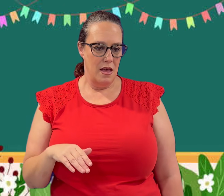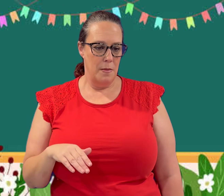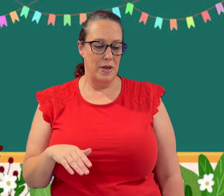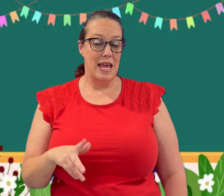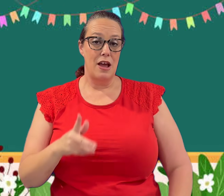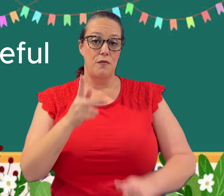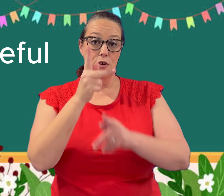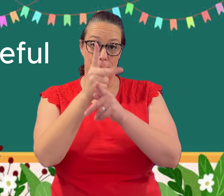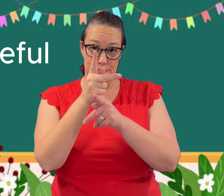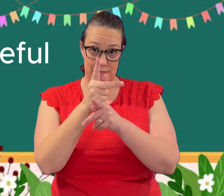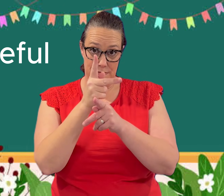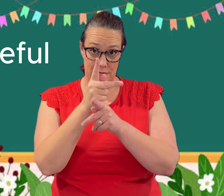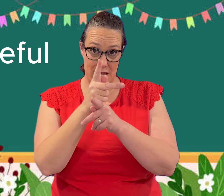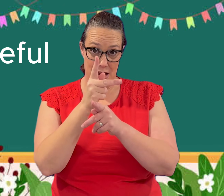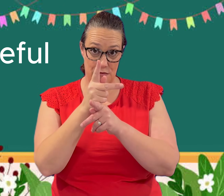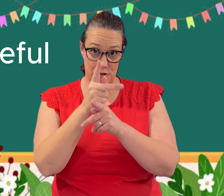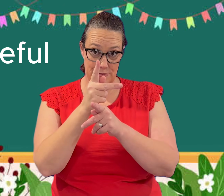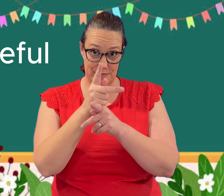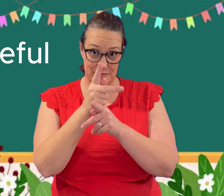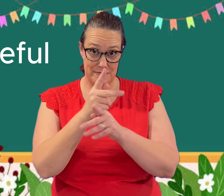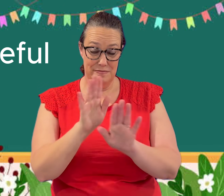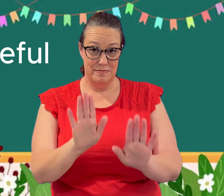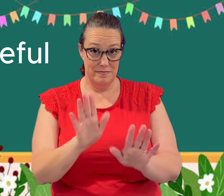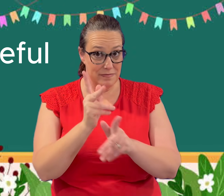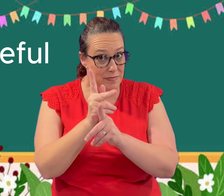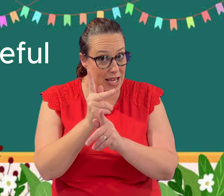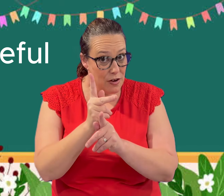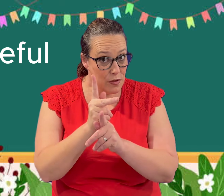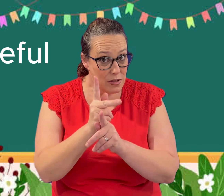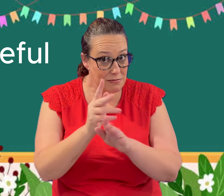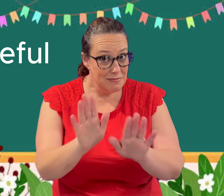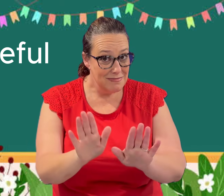Be careful. Be careful. Be careful.